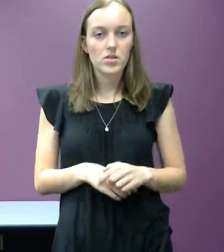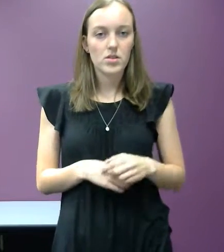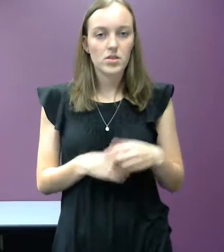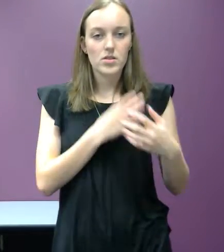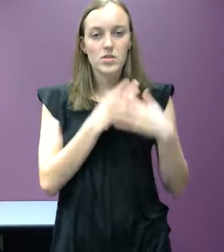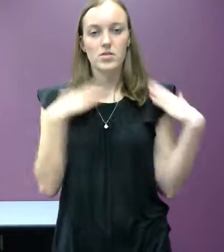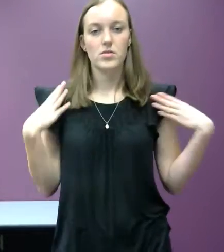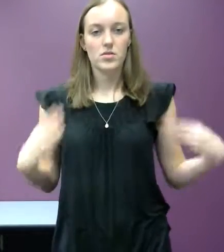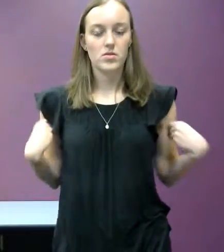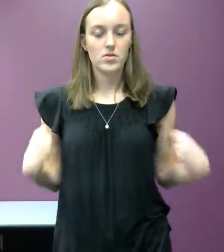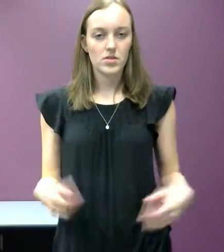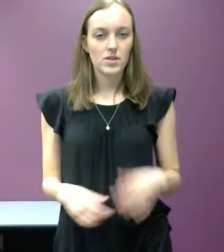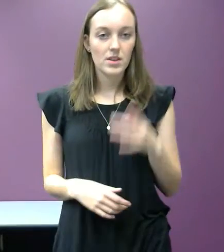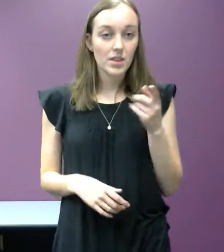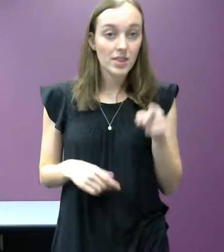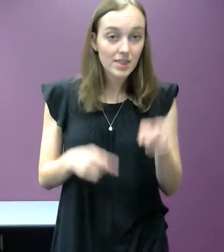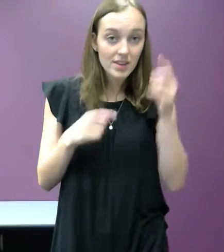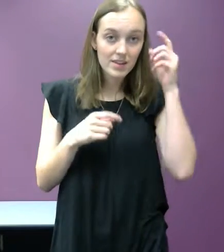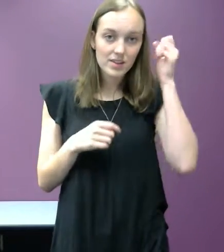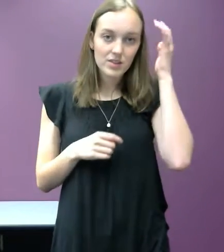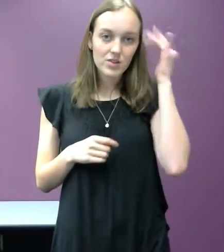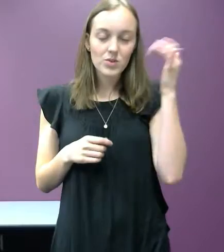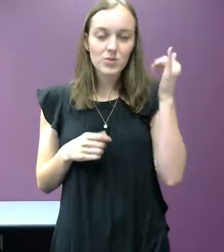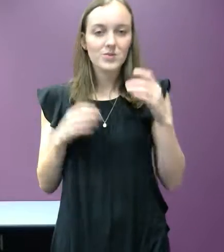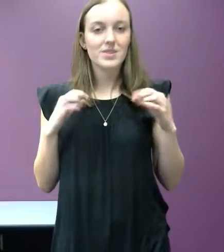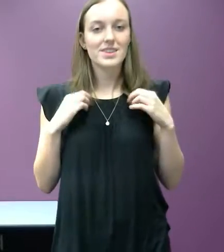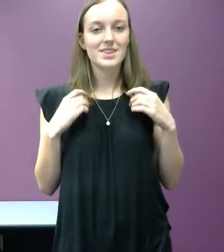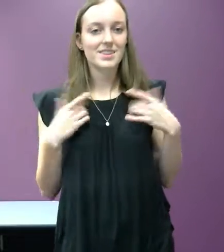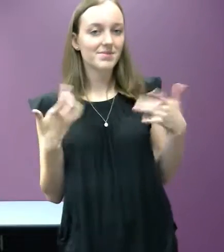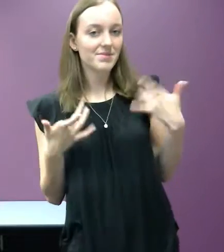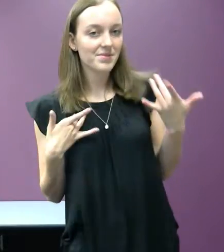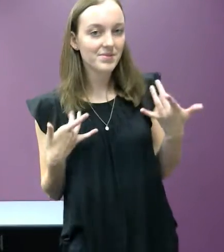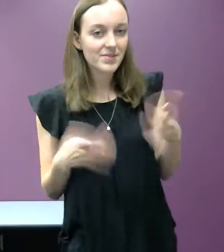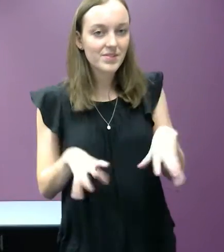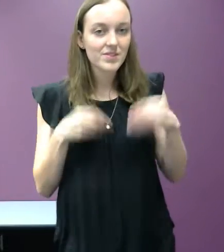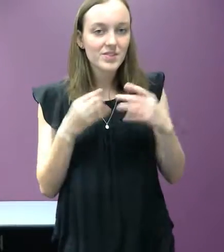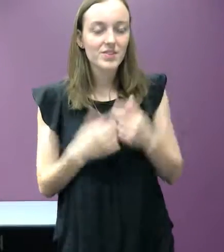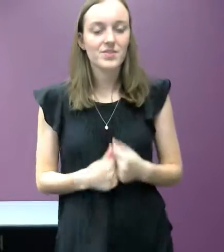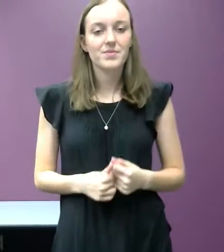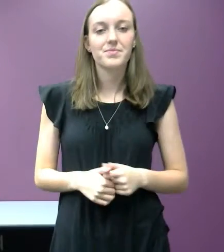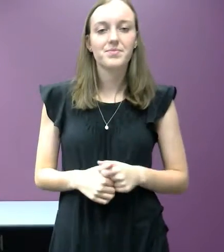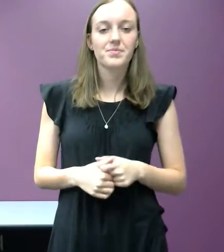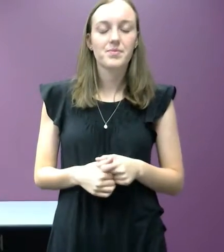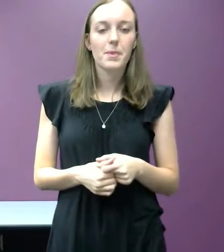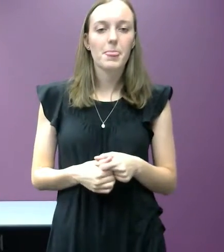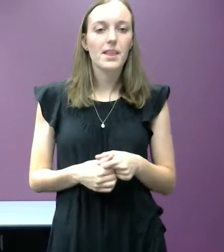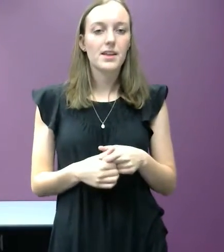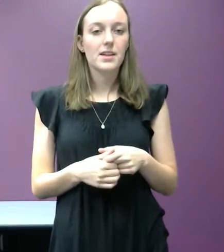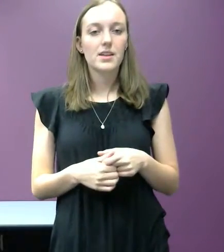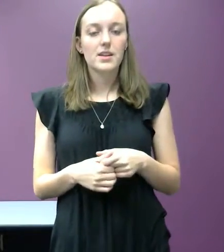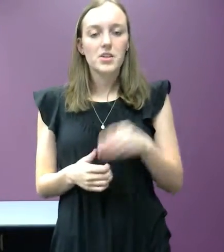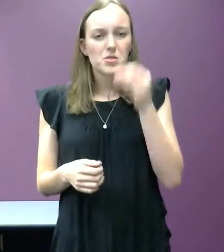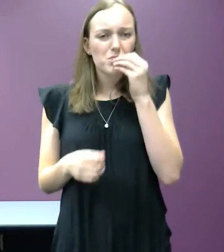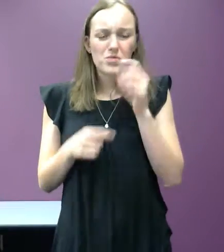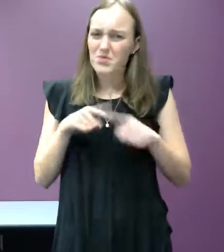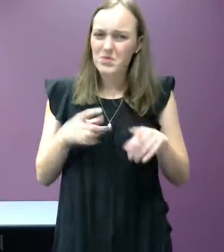fascinated today in science. And then when it goes into the large intestines, really the food can't be broken down much more, and